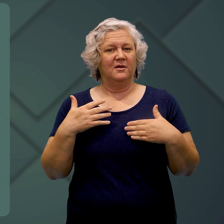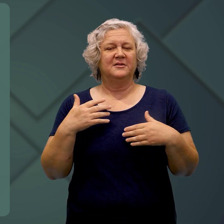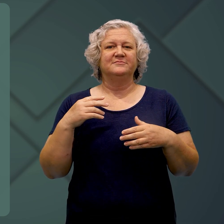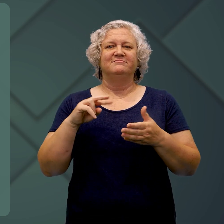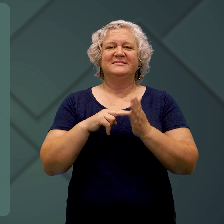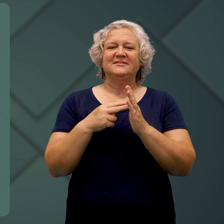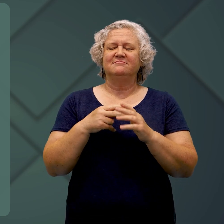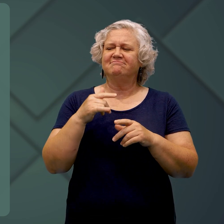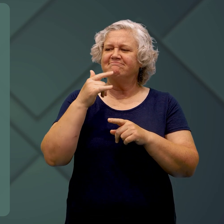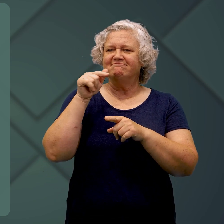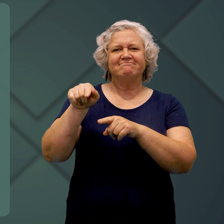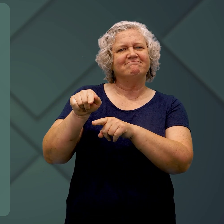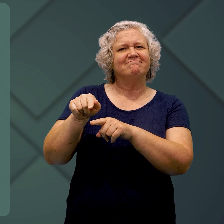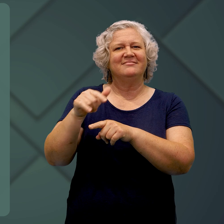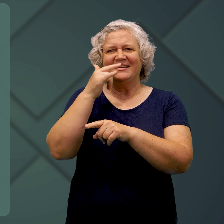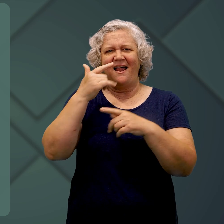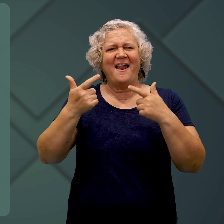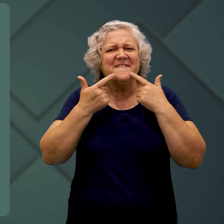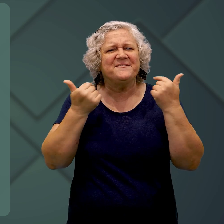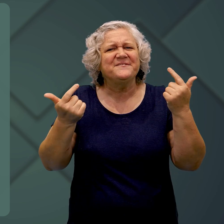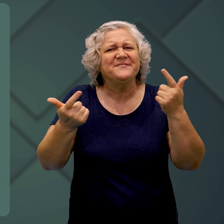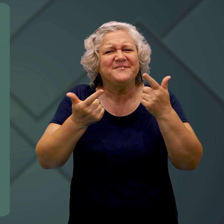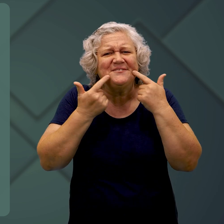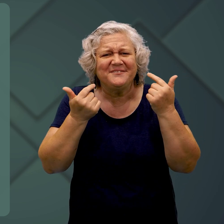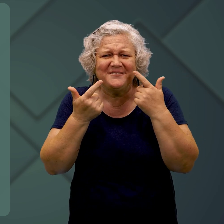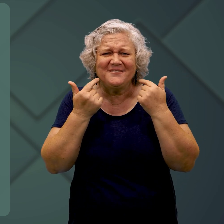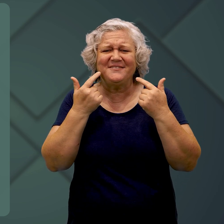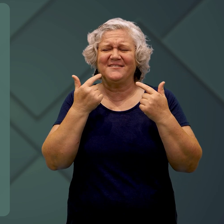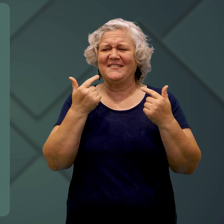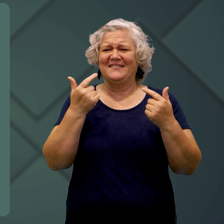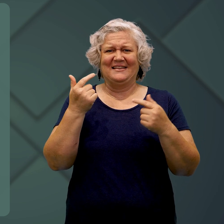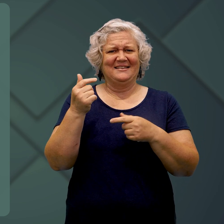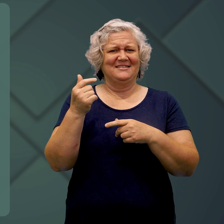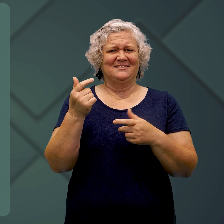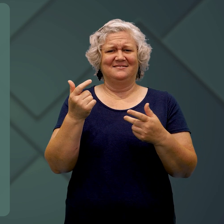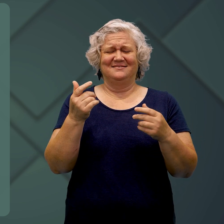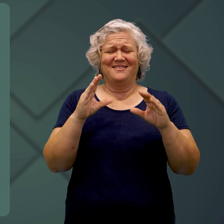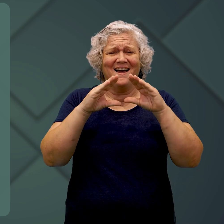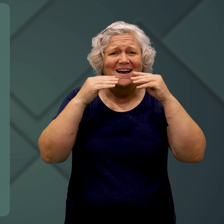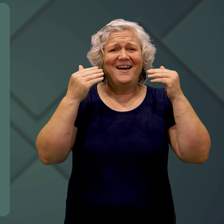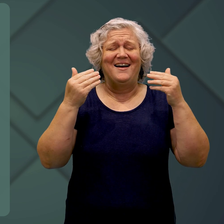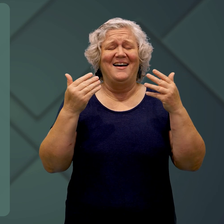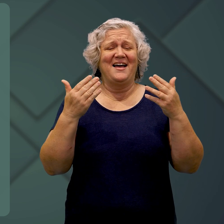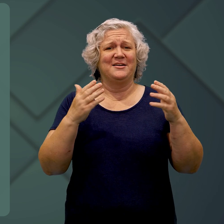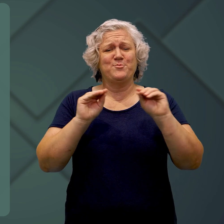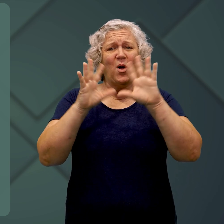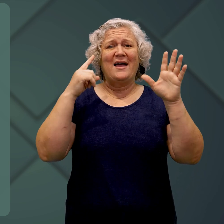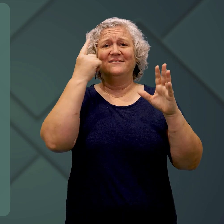joy mean when a child is laughing, they're smiling, they've got a bright